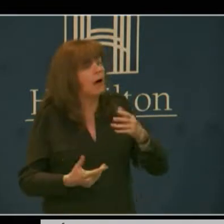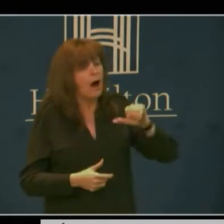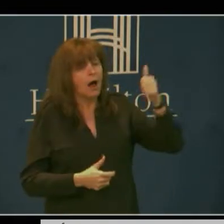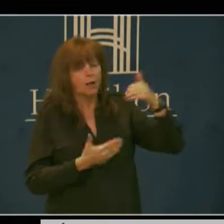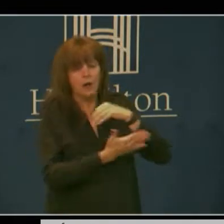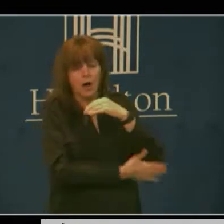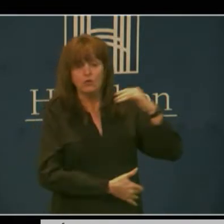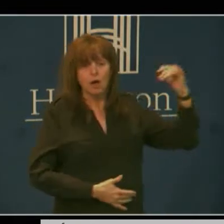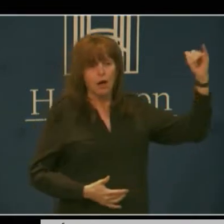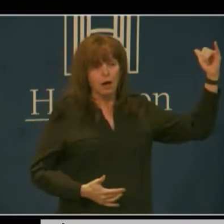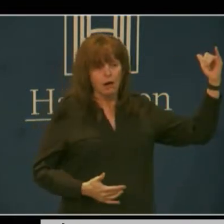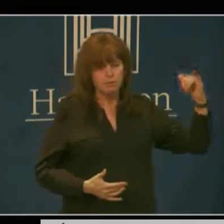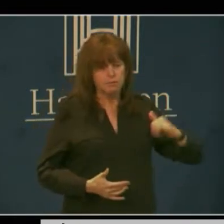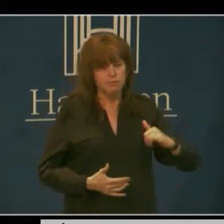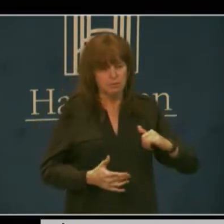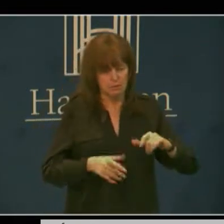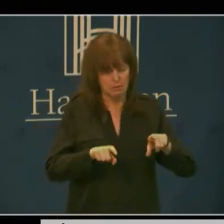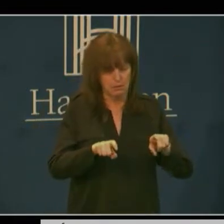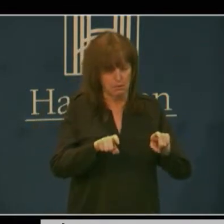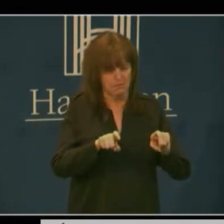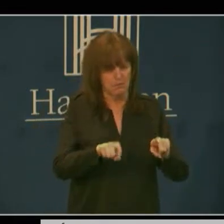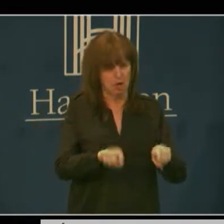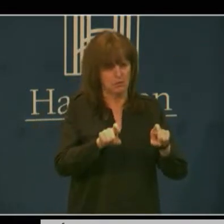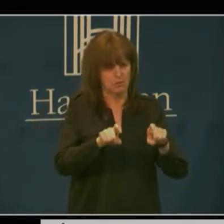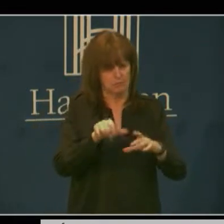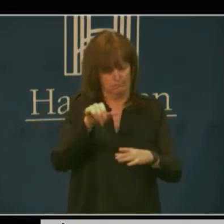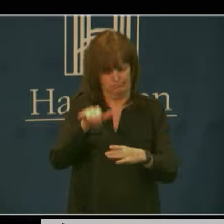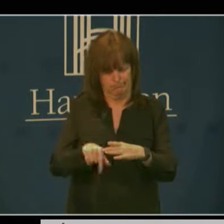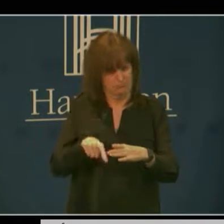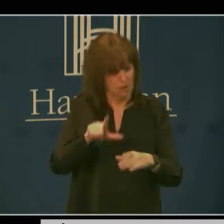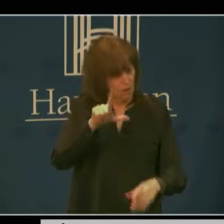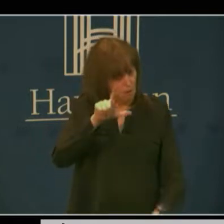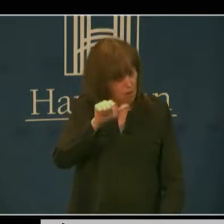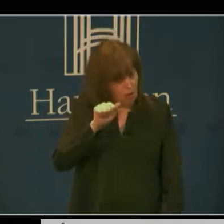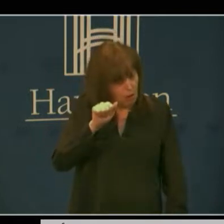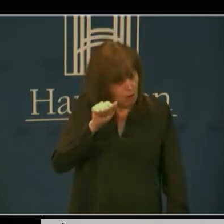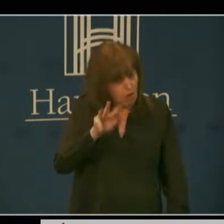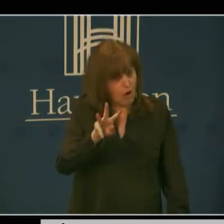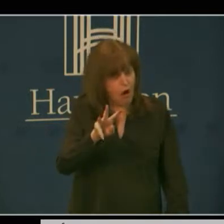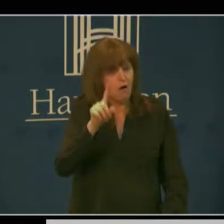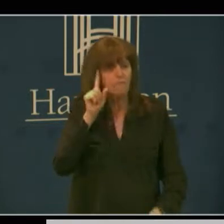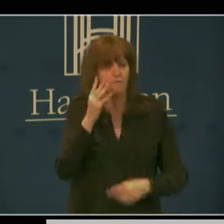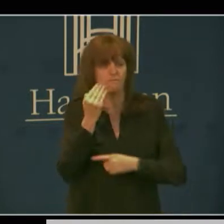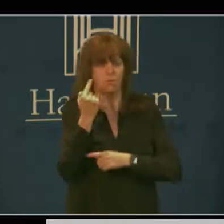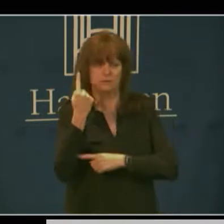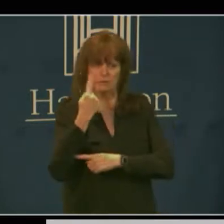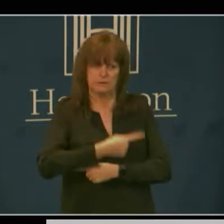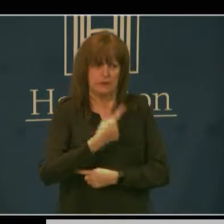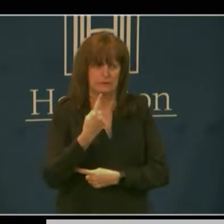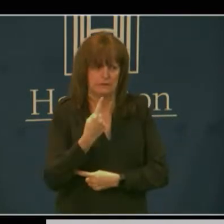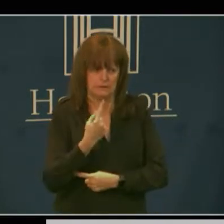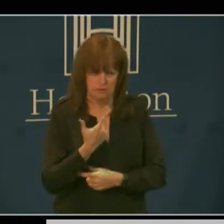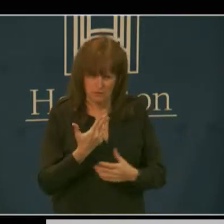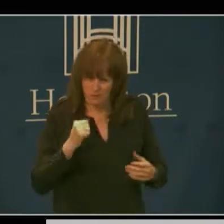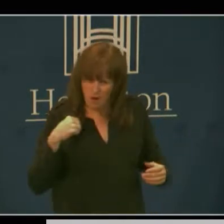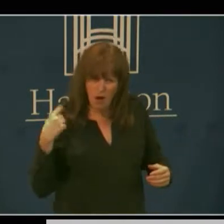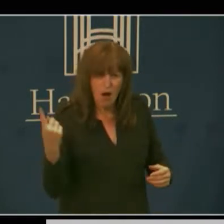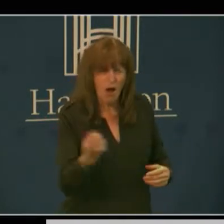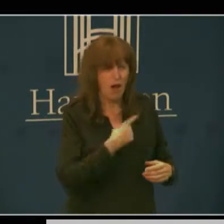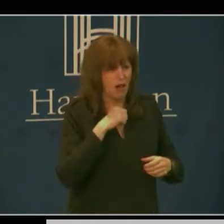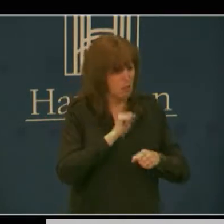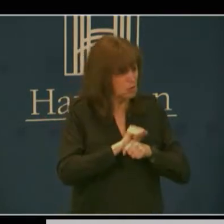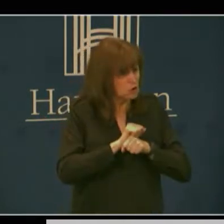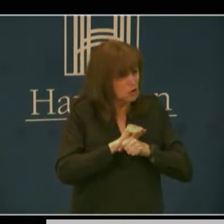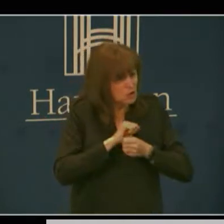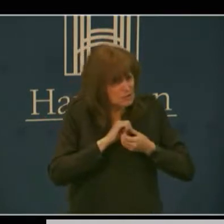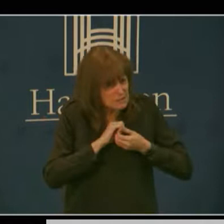terms of gatherings, again, we're all in this together. Physical distancing is everybody's responsibility. And a couple